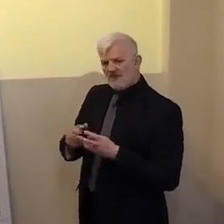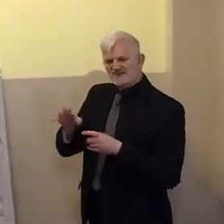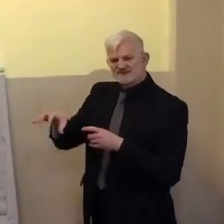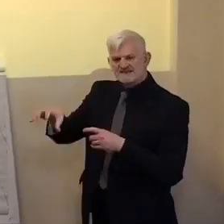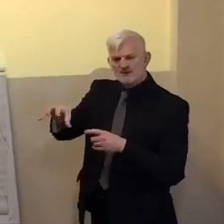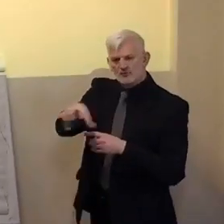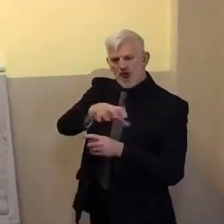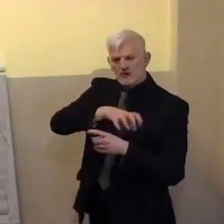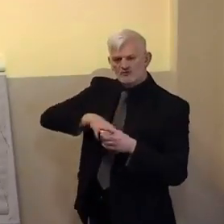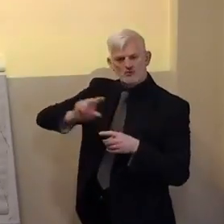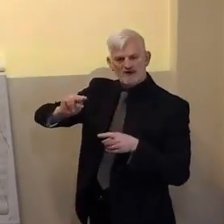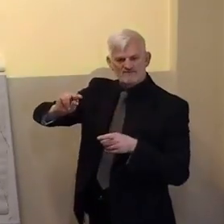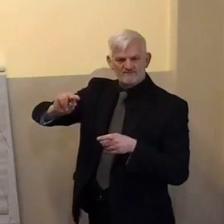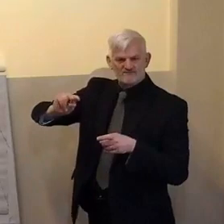12.